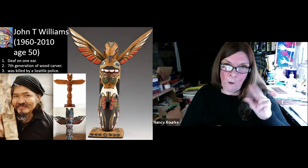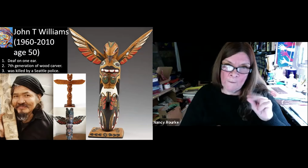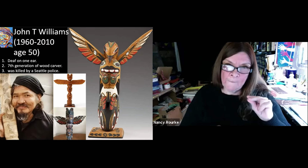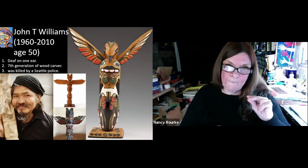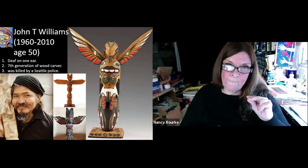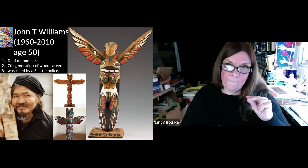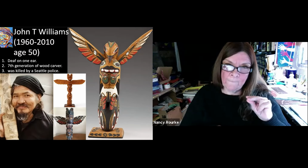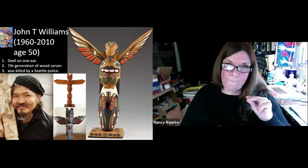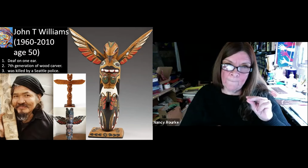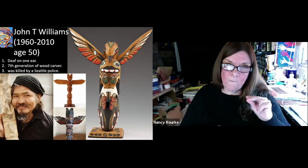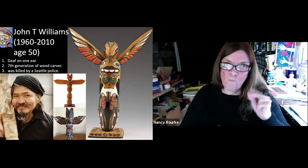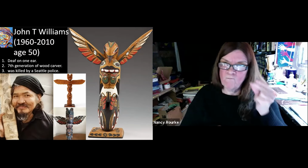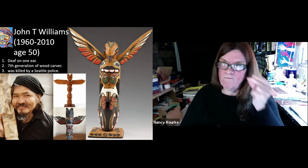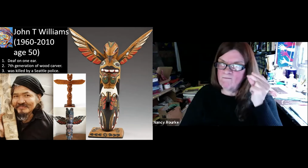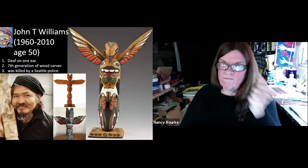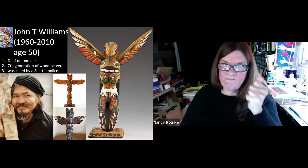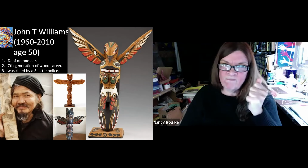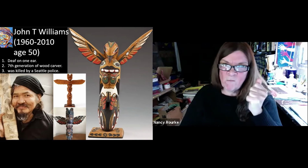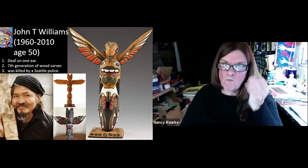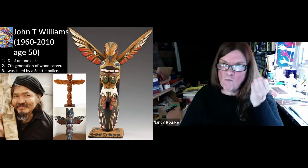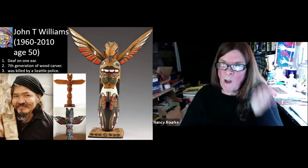And that happened on August 30th.